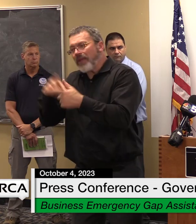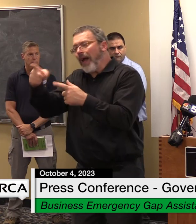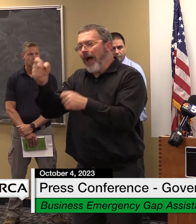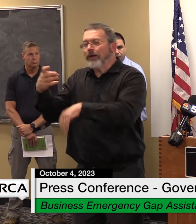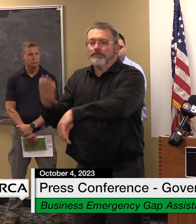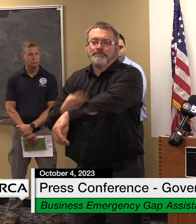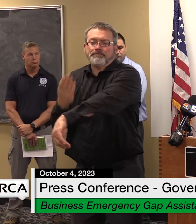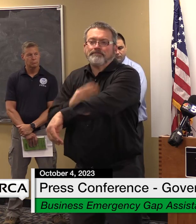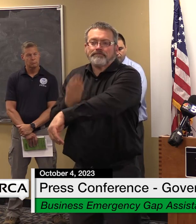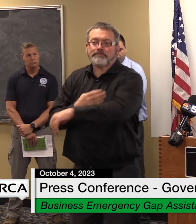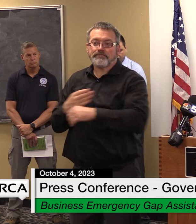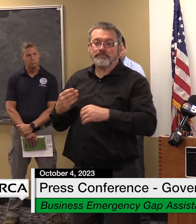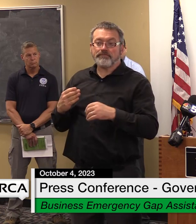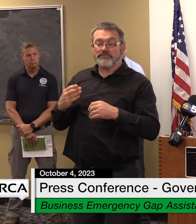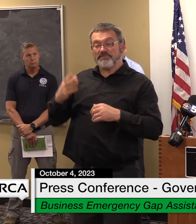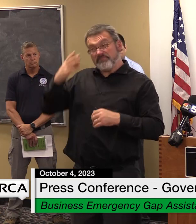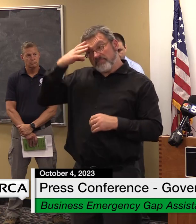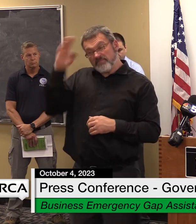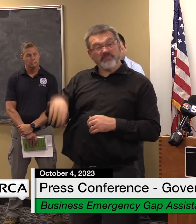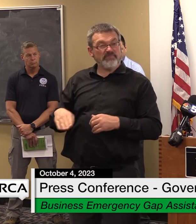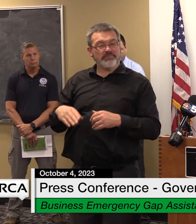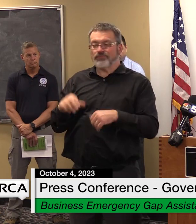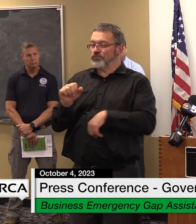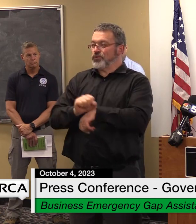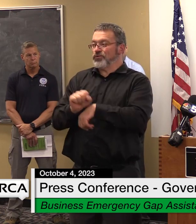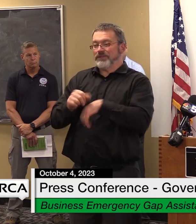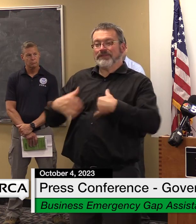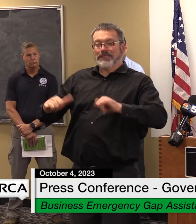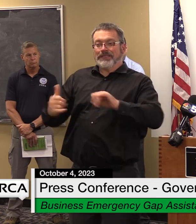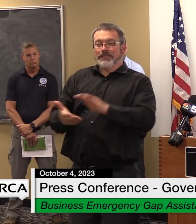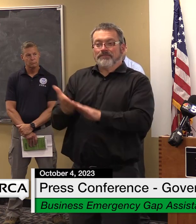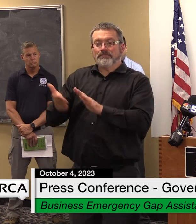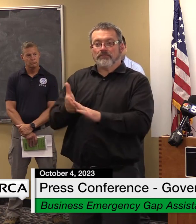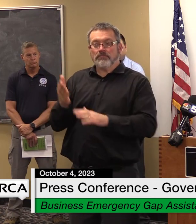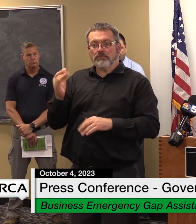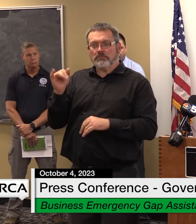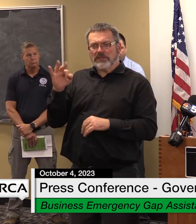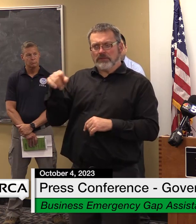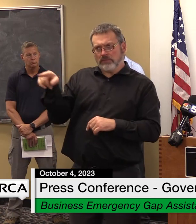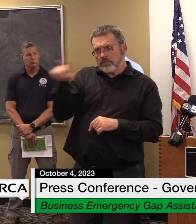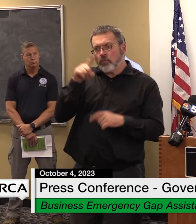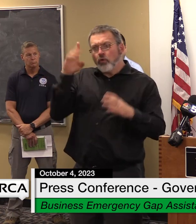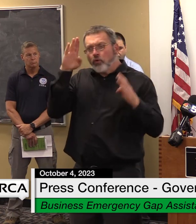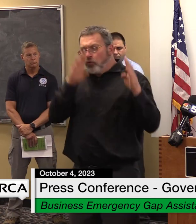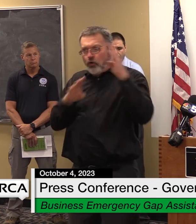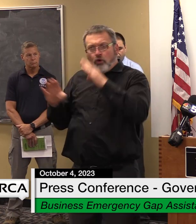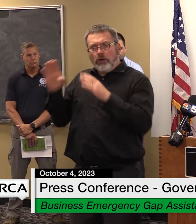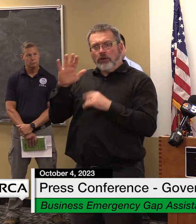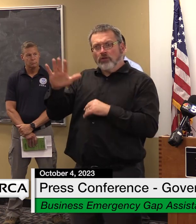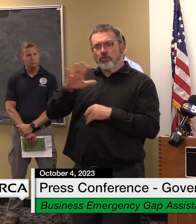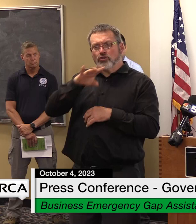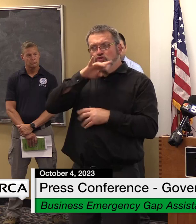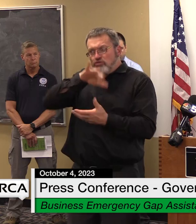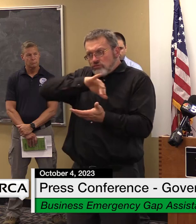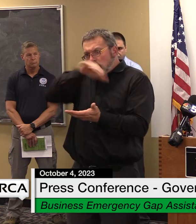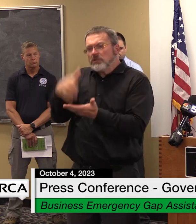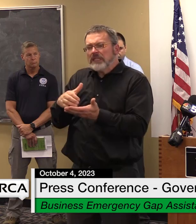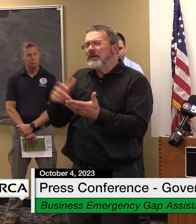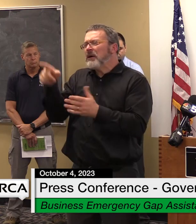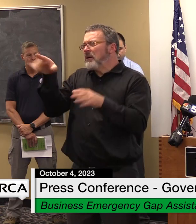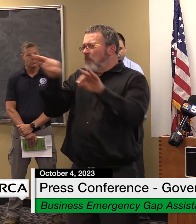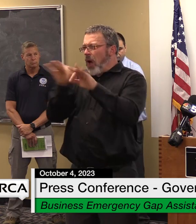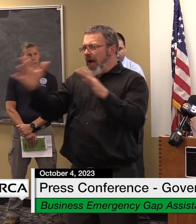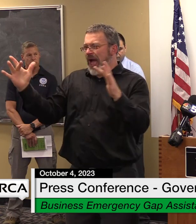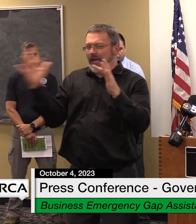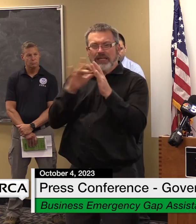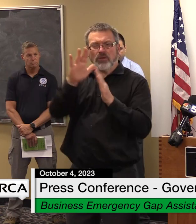will continue. If there are debris-related concerns, we urge citizens to contact their local municipalities first. They, most of the